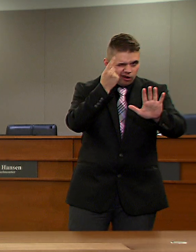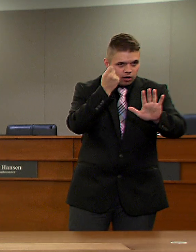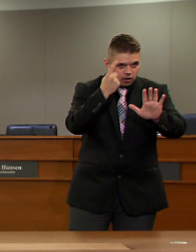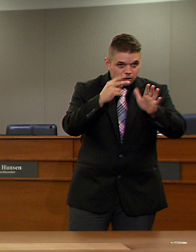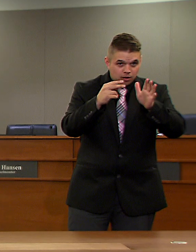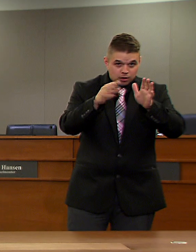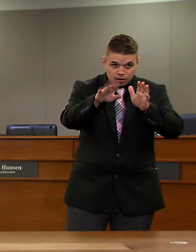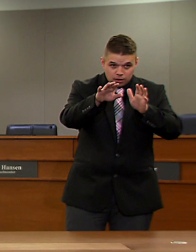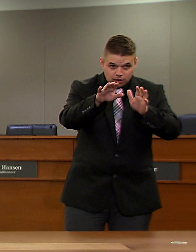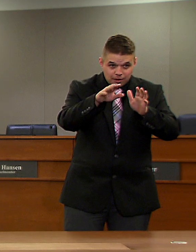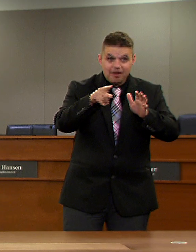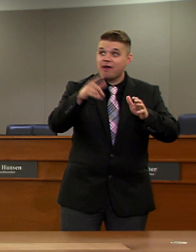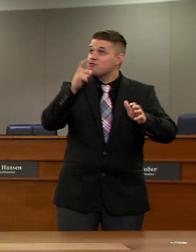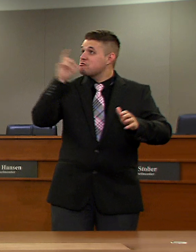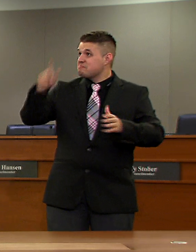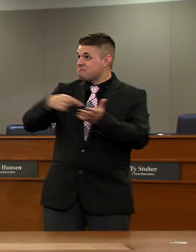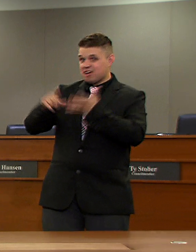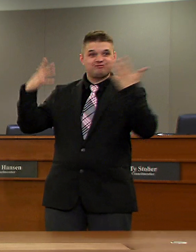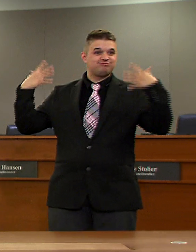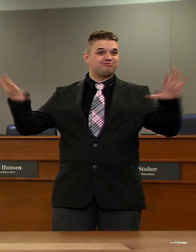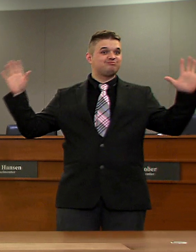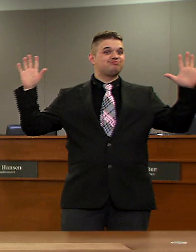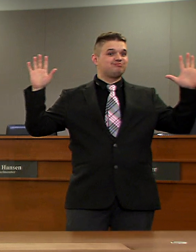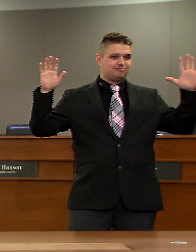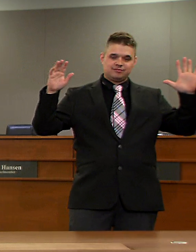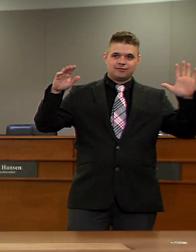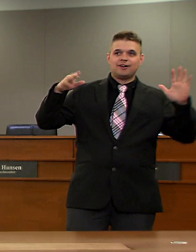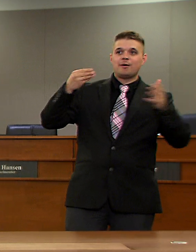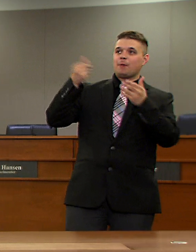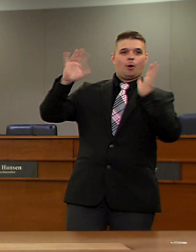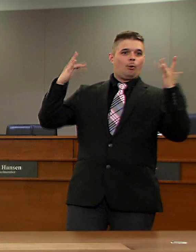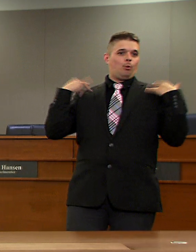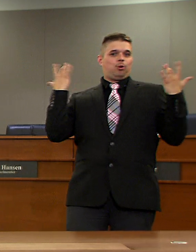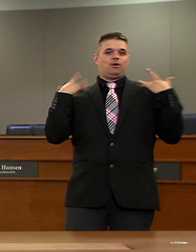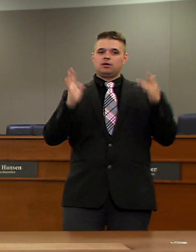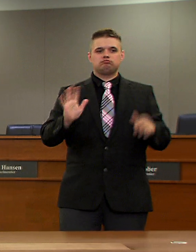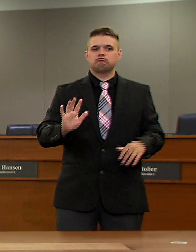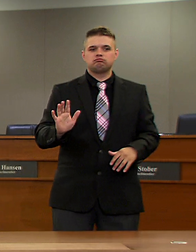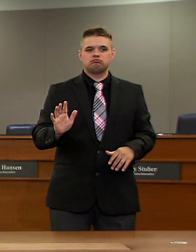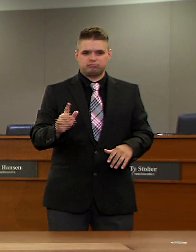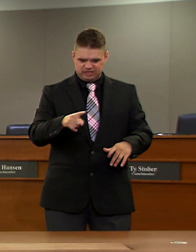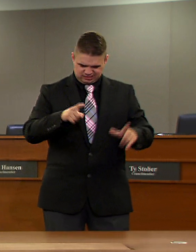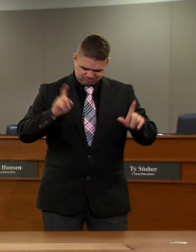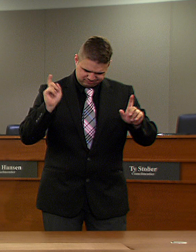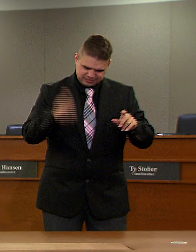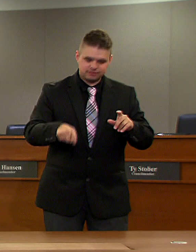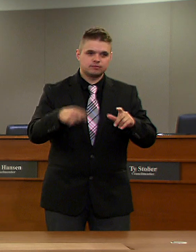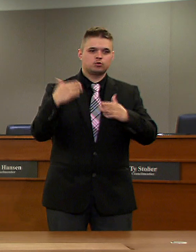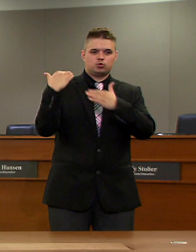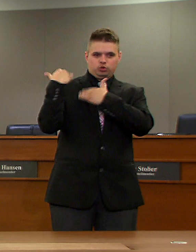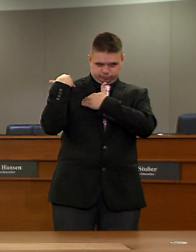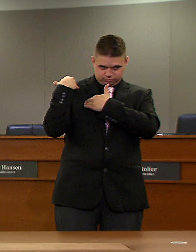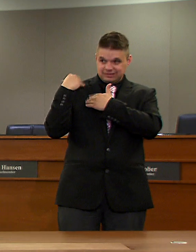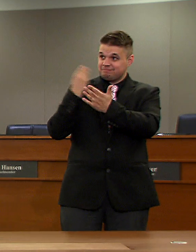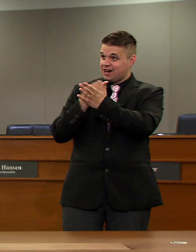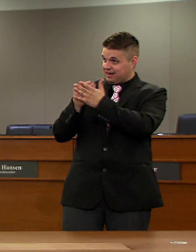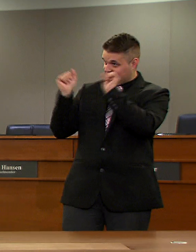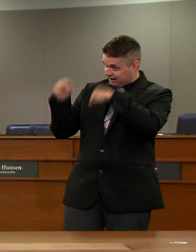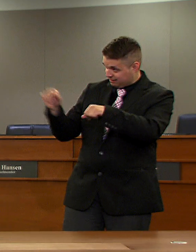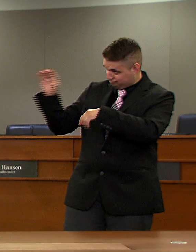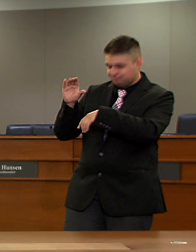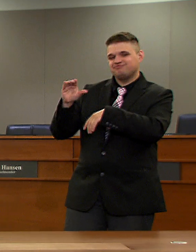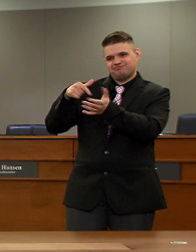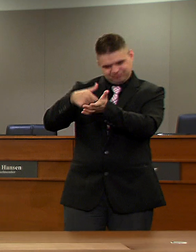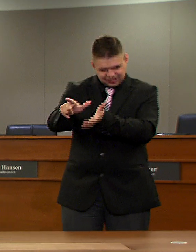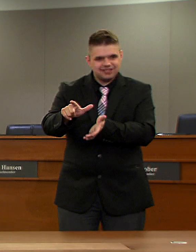are released from paying rent. You still have an obligation to pay your rent, and